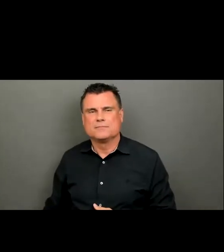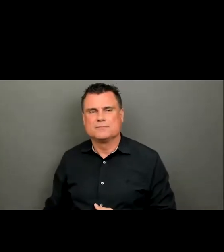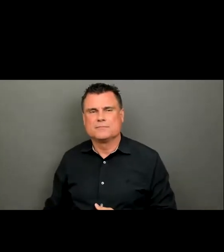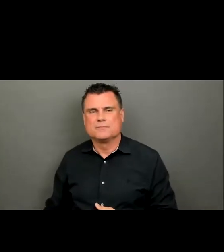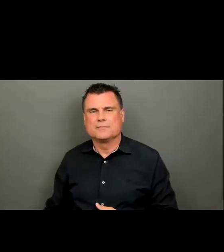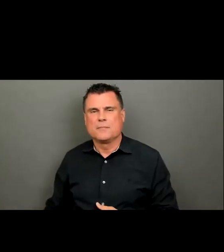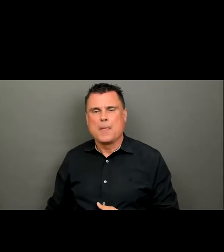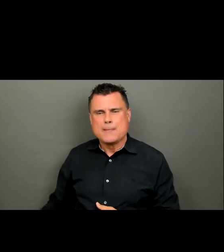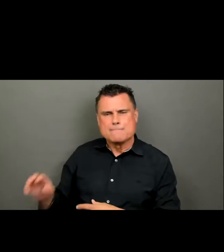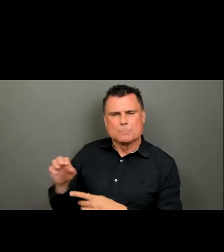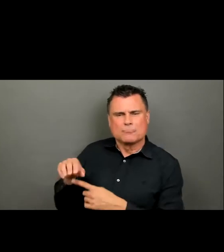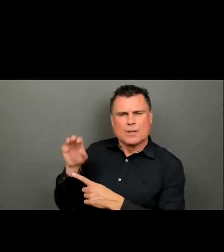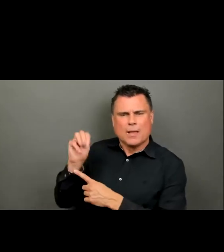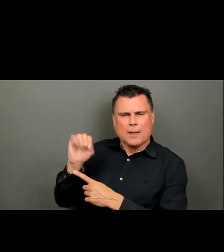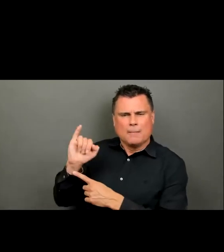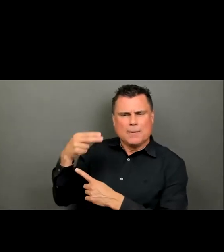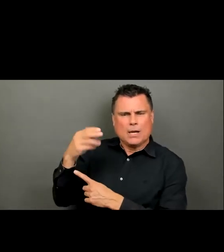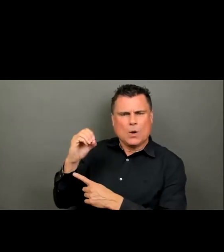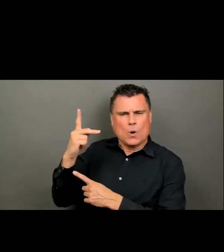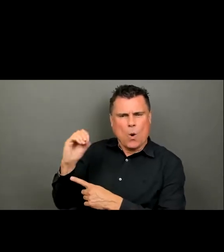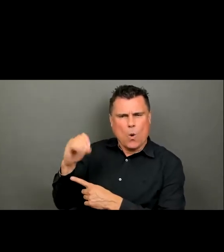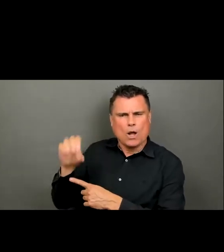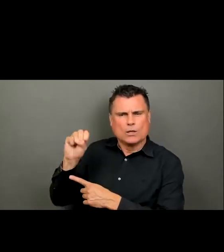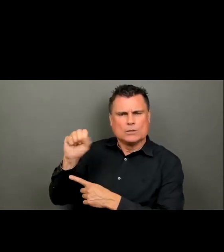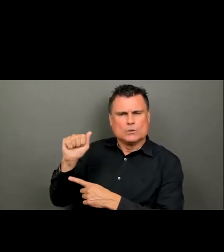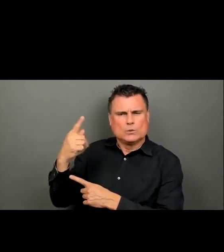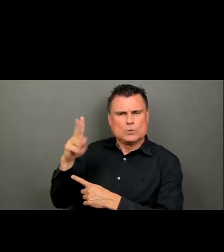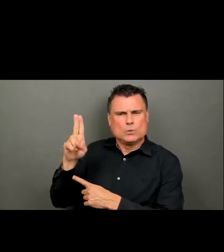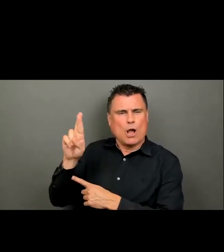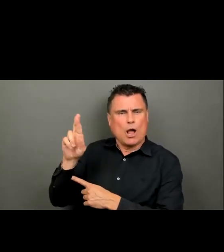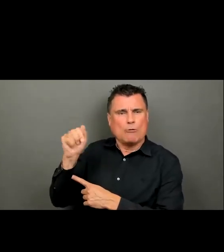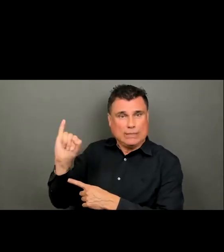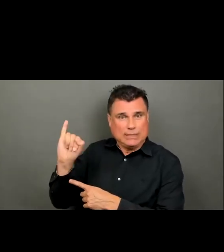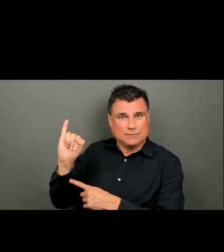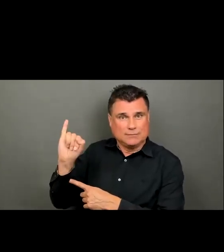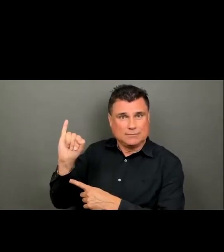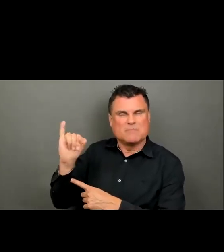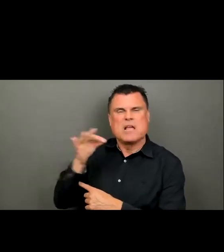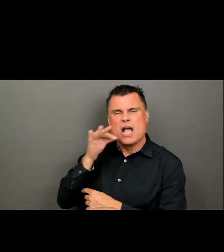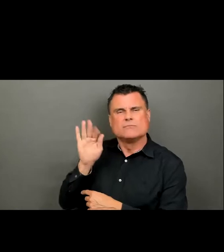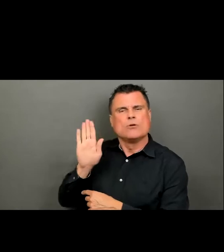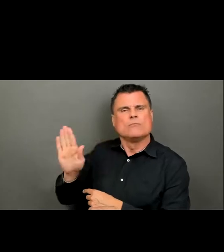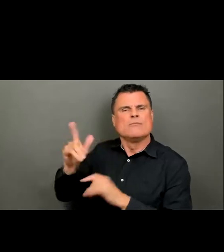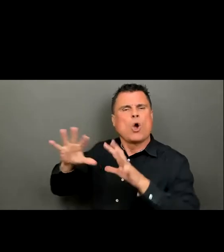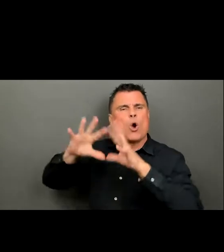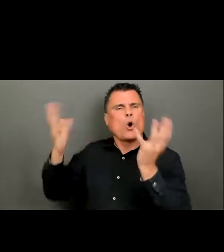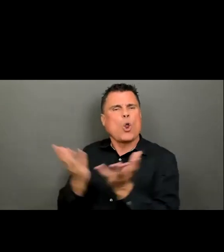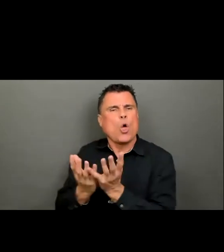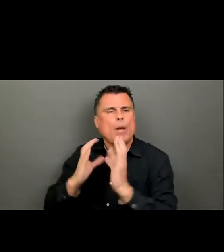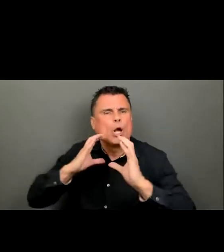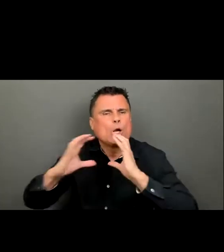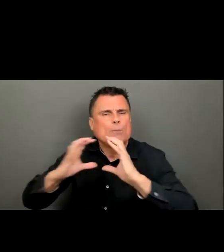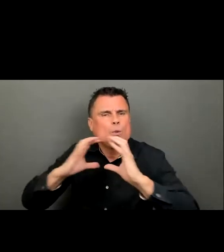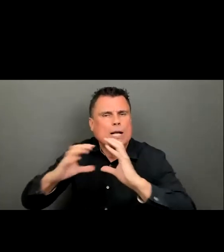Sakurai from the Center for Global Communication in the International University